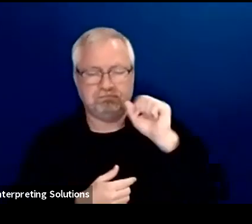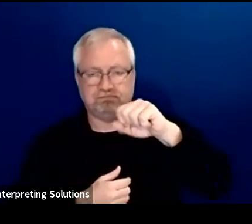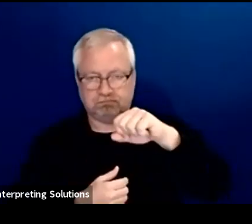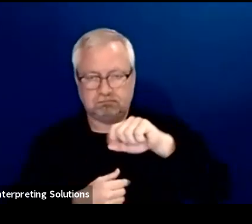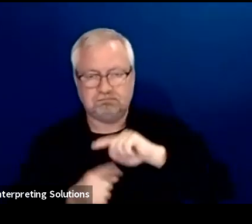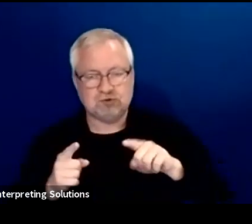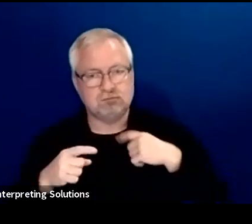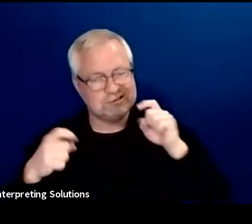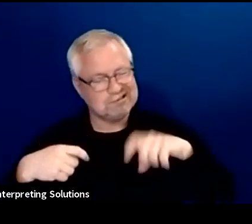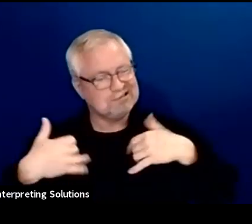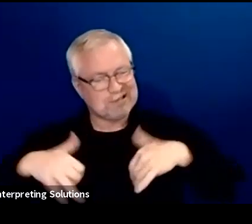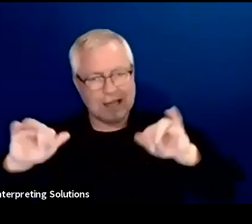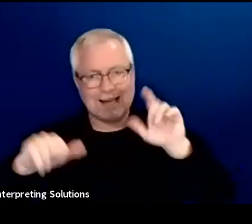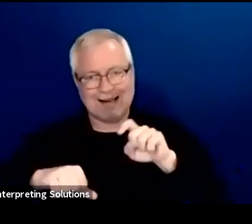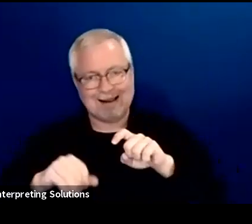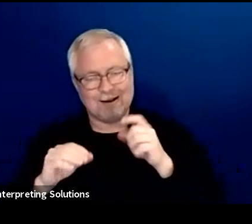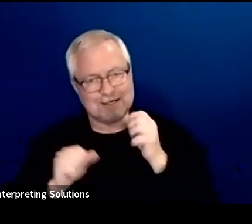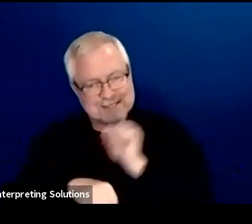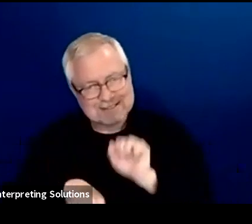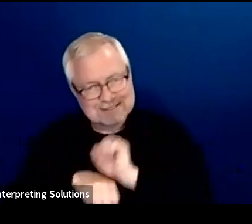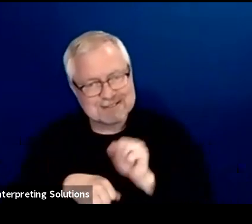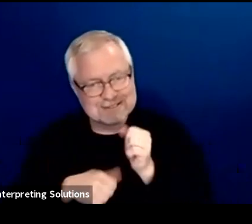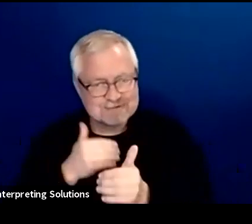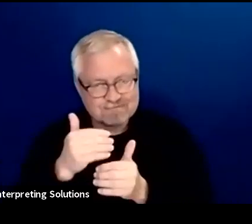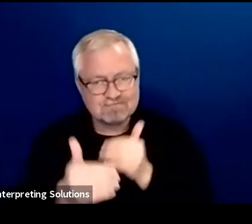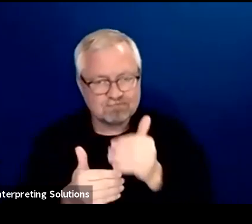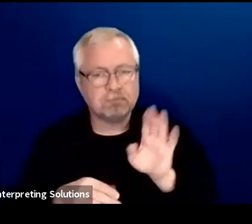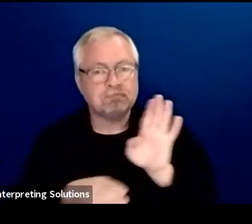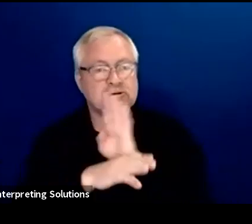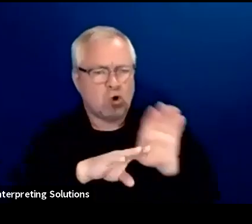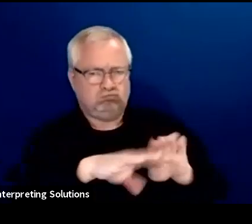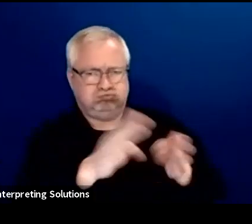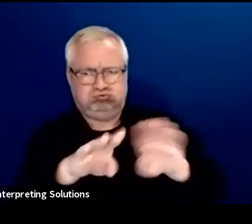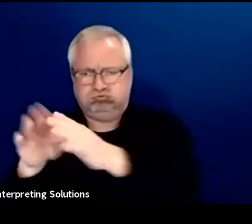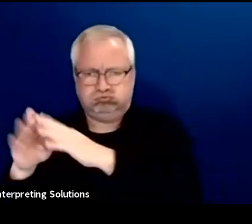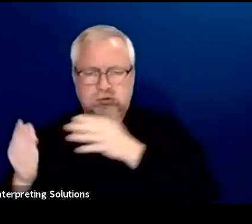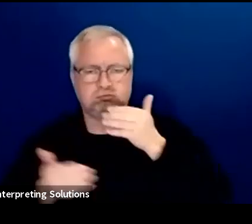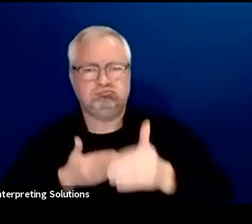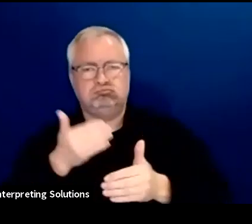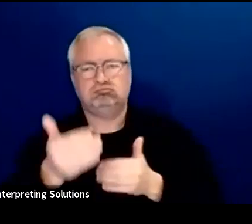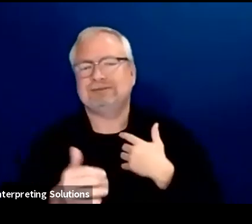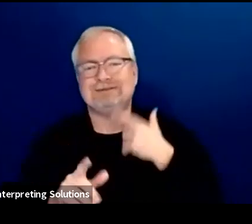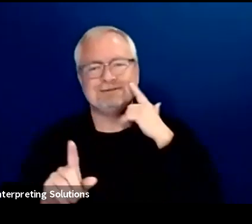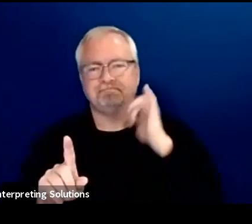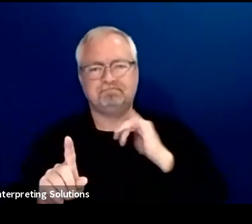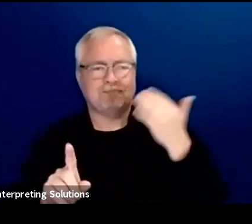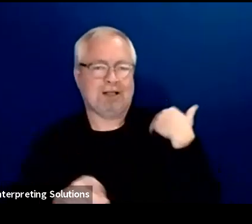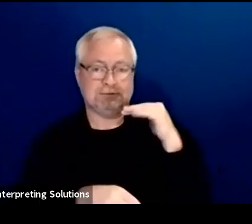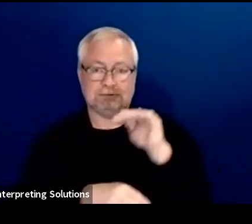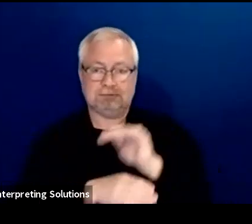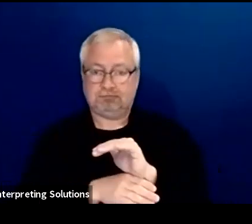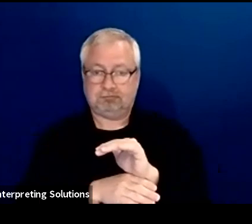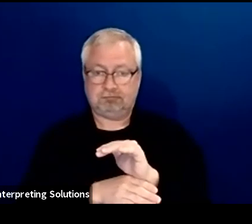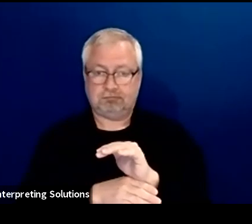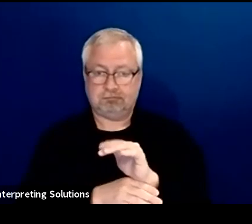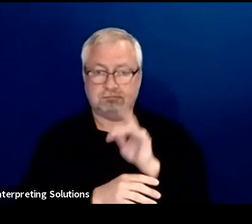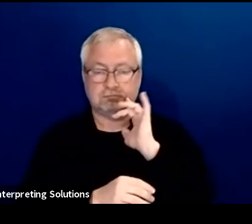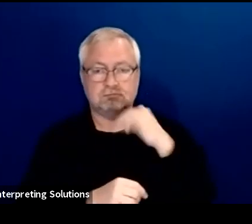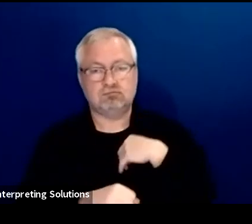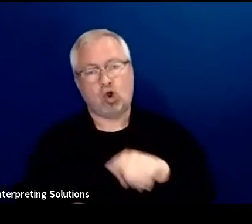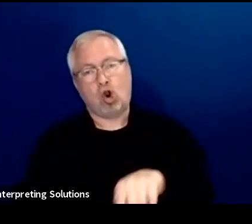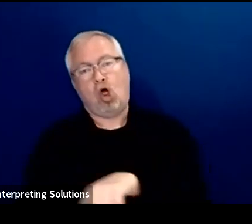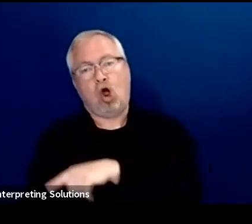get there when we get done. We'll get these businesses open back up. And as I said last night, this is going to be dig and it's going to take a while.